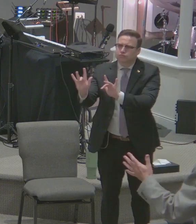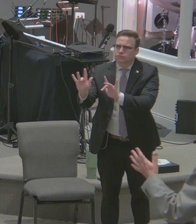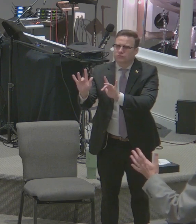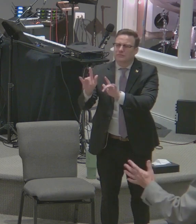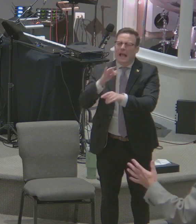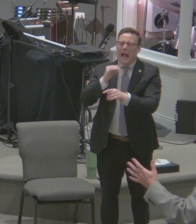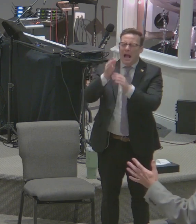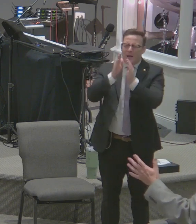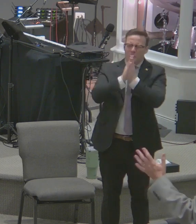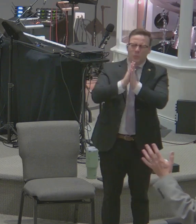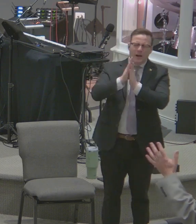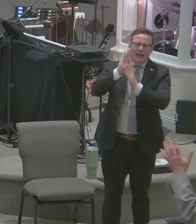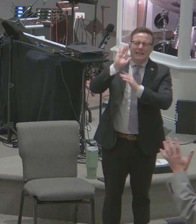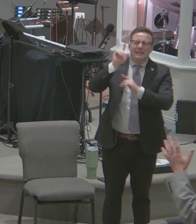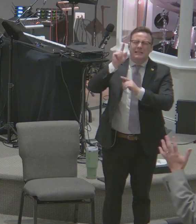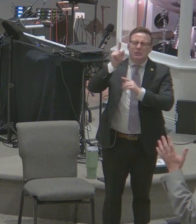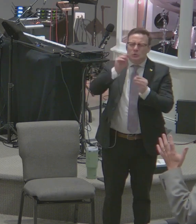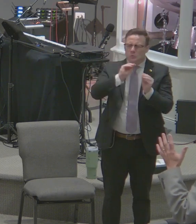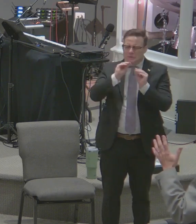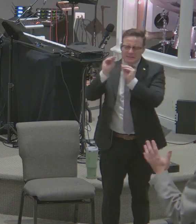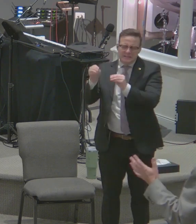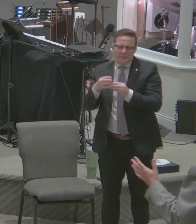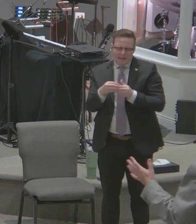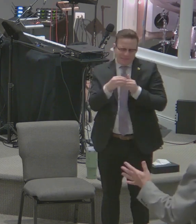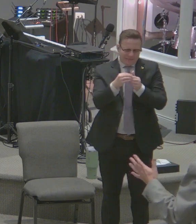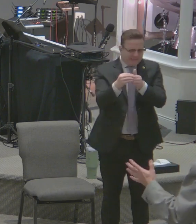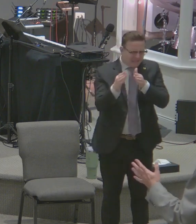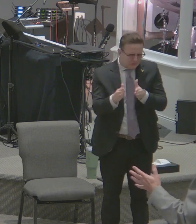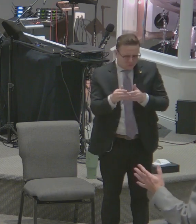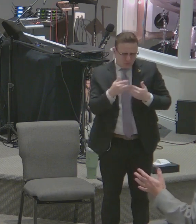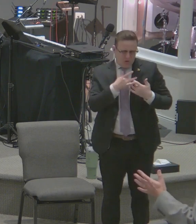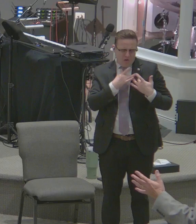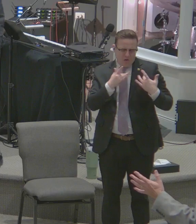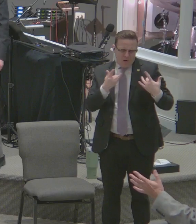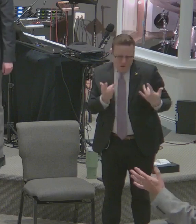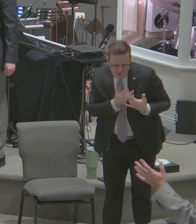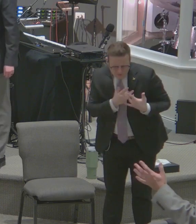heart. Give them, God, your heart.